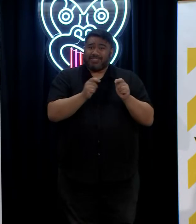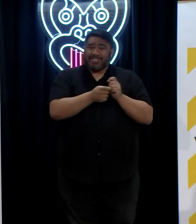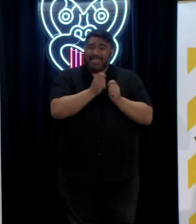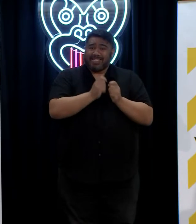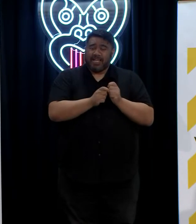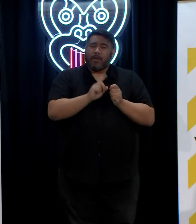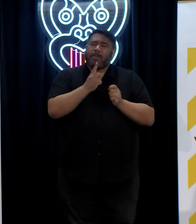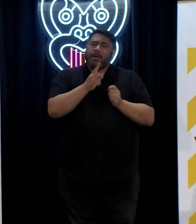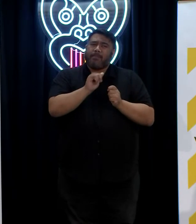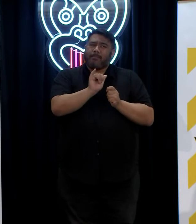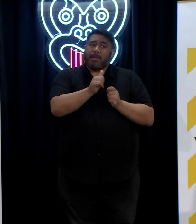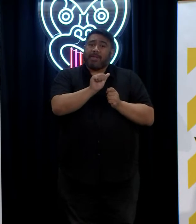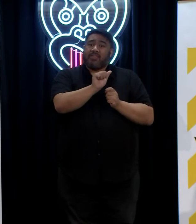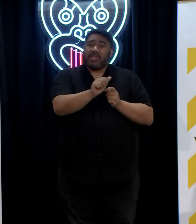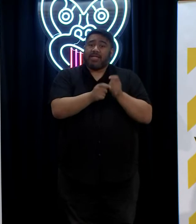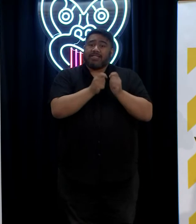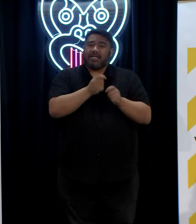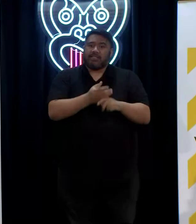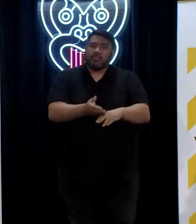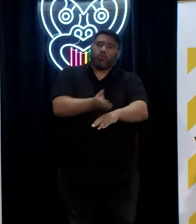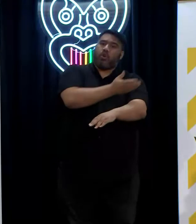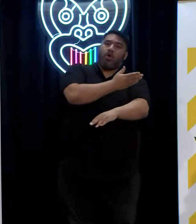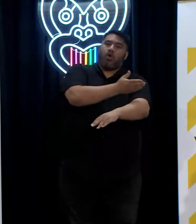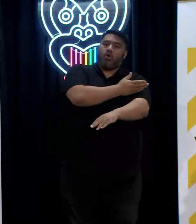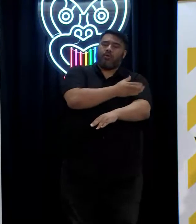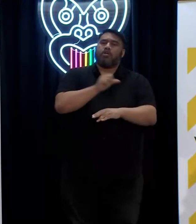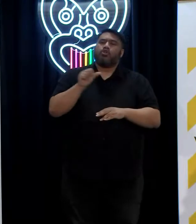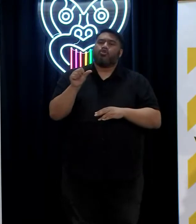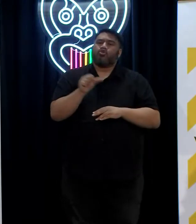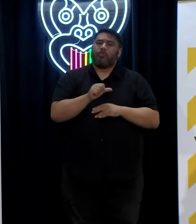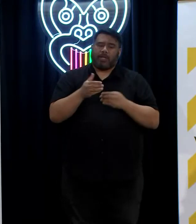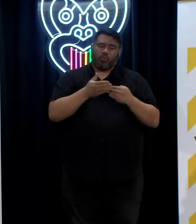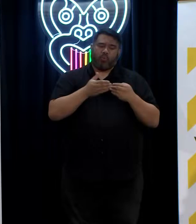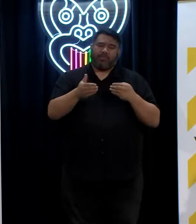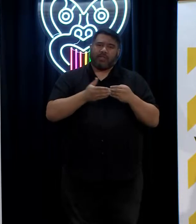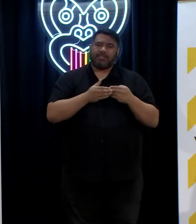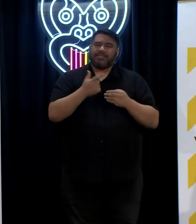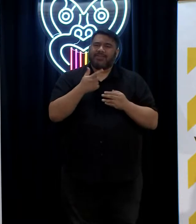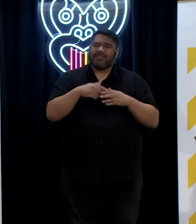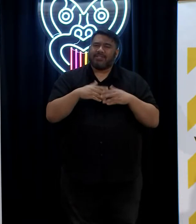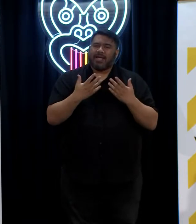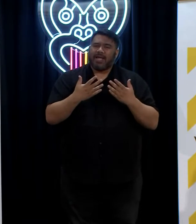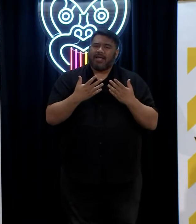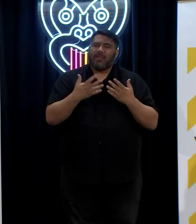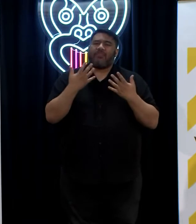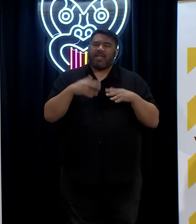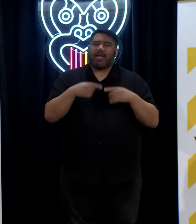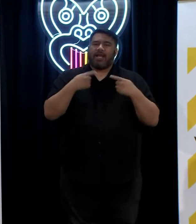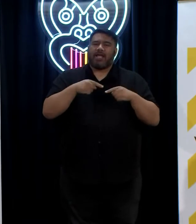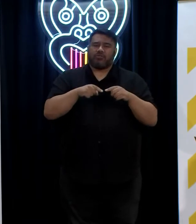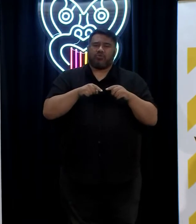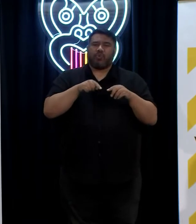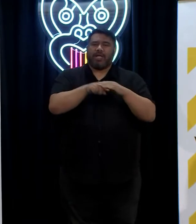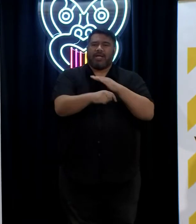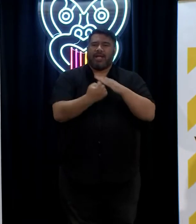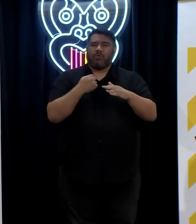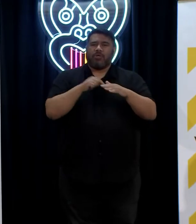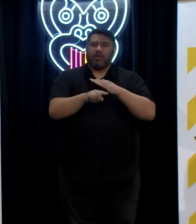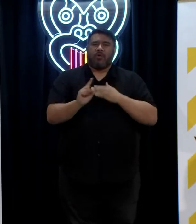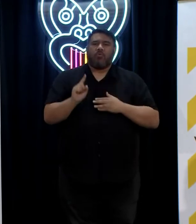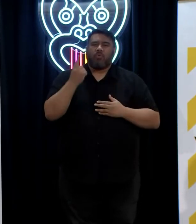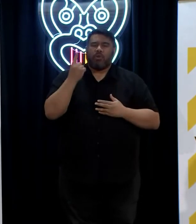7-day period. And so, but we are offering, as Dr. McElnay said, plenty of opportunities for people to get tested, including a